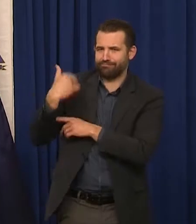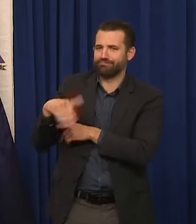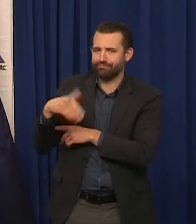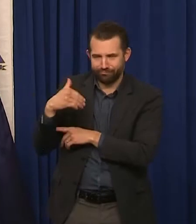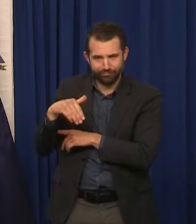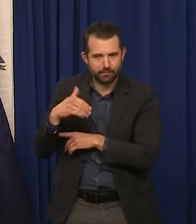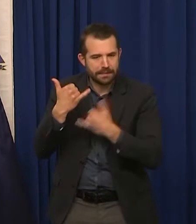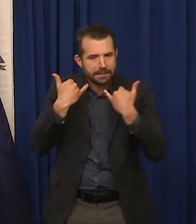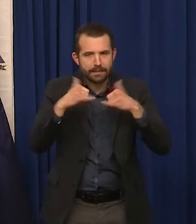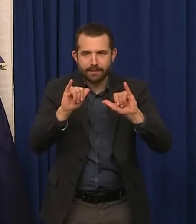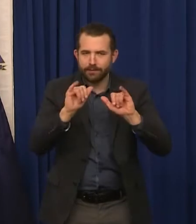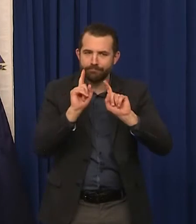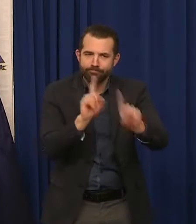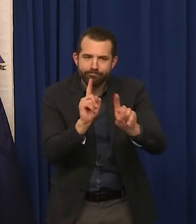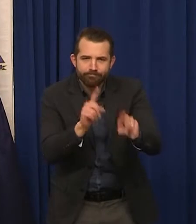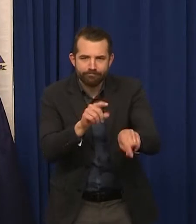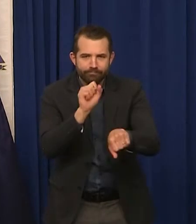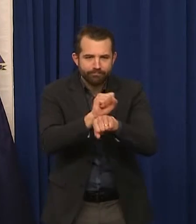safe.